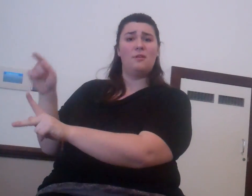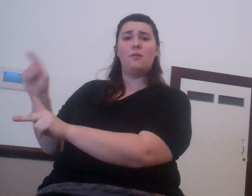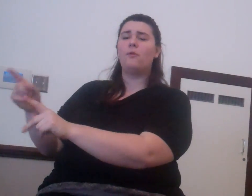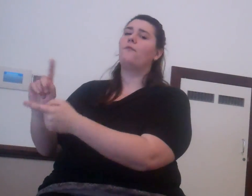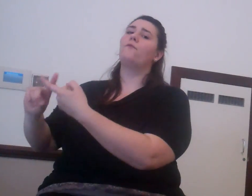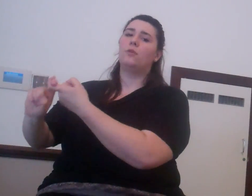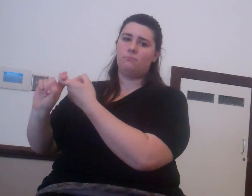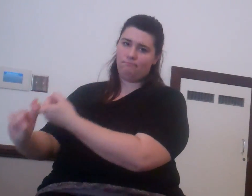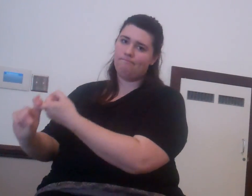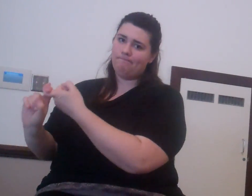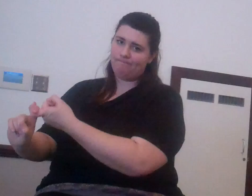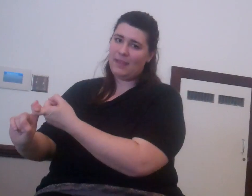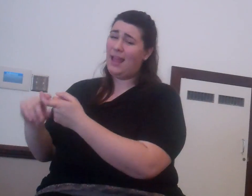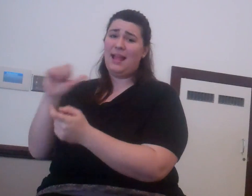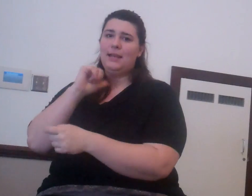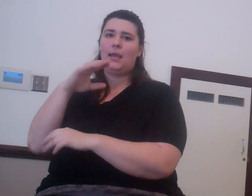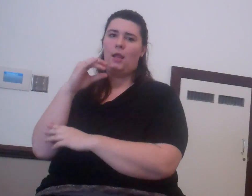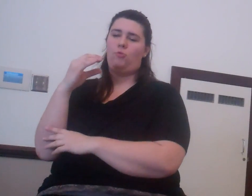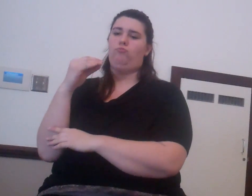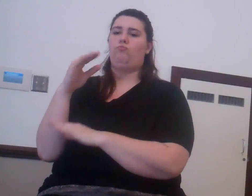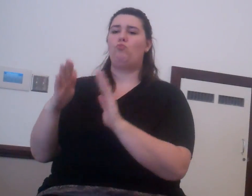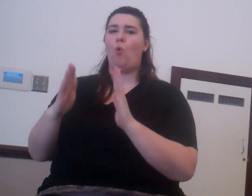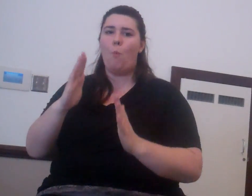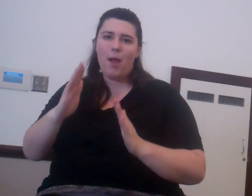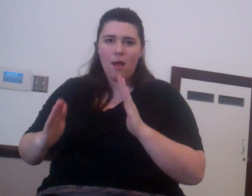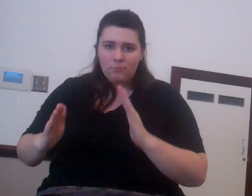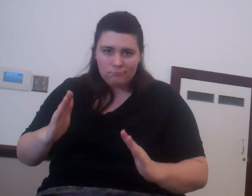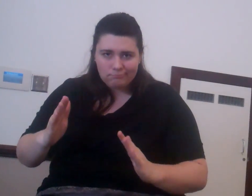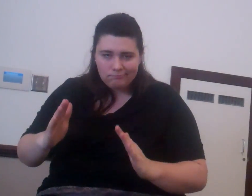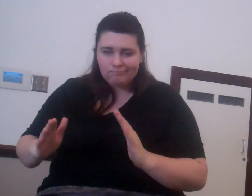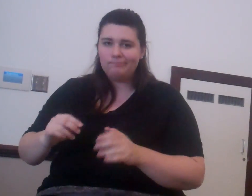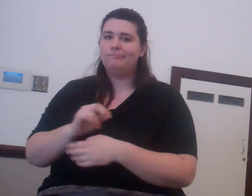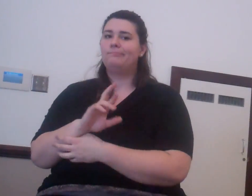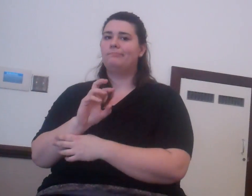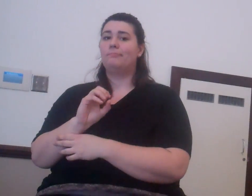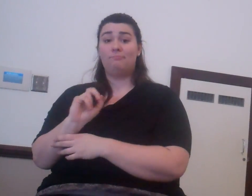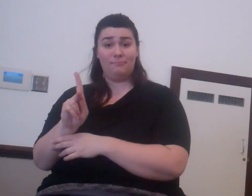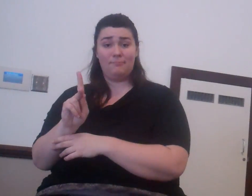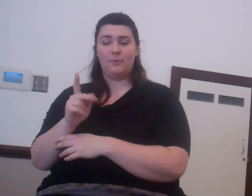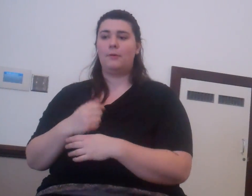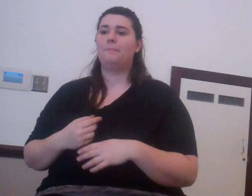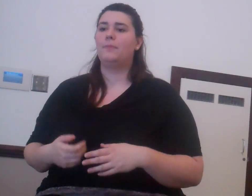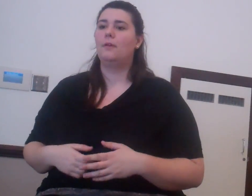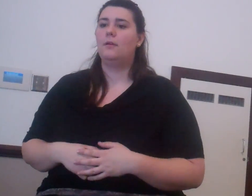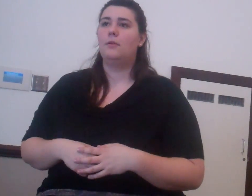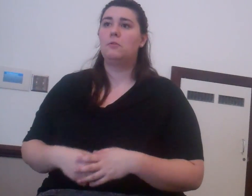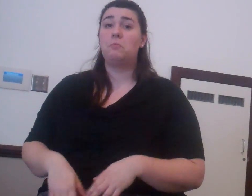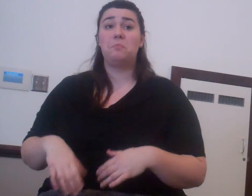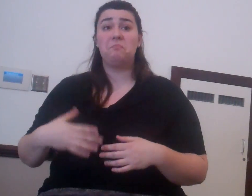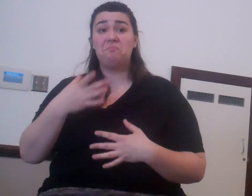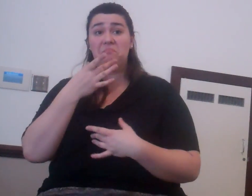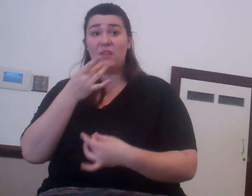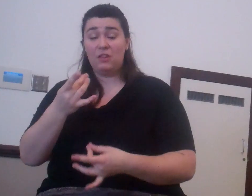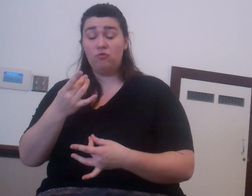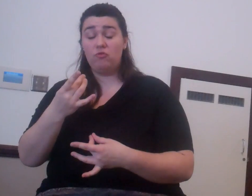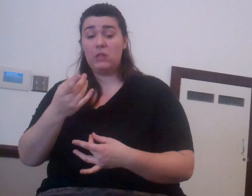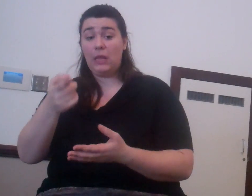Now, a couple of sort of interesting lines of research that has come out of looking at peer relationships and how